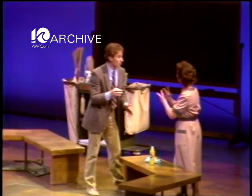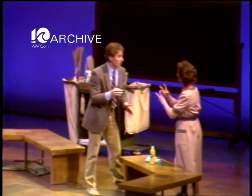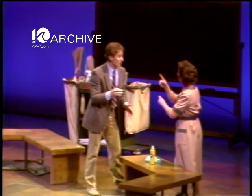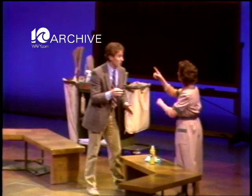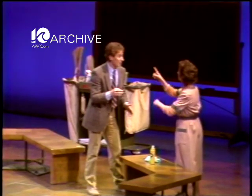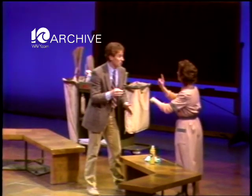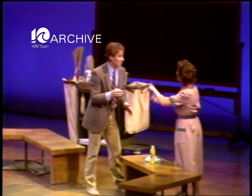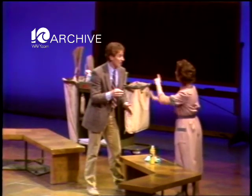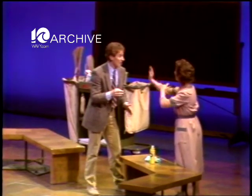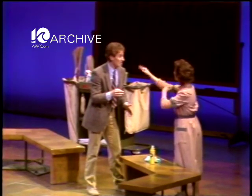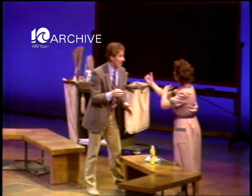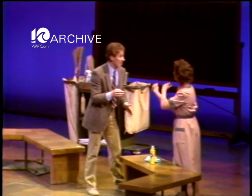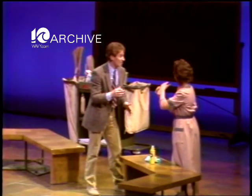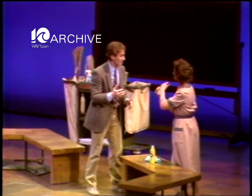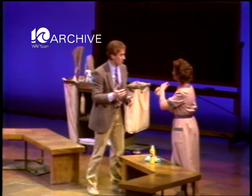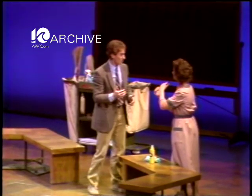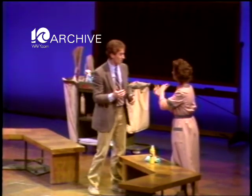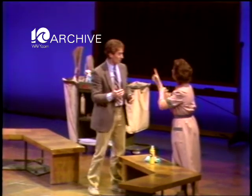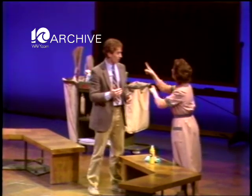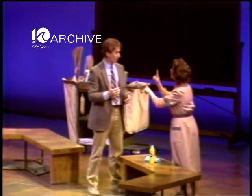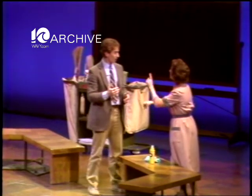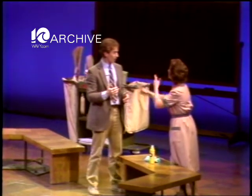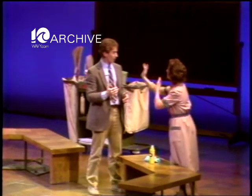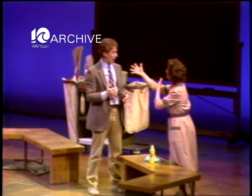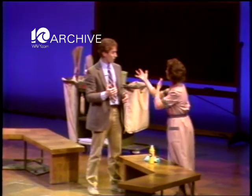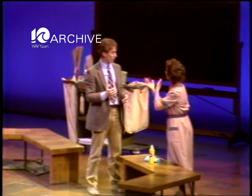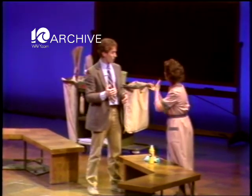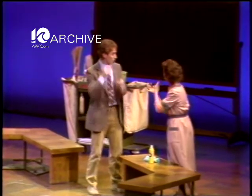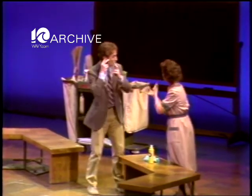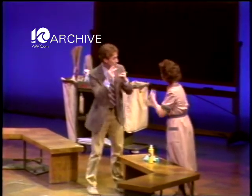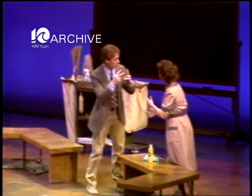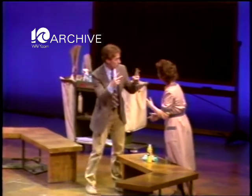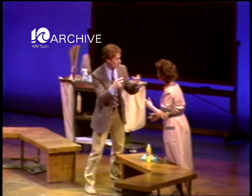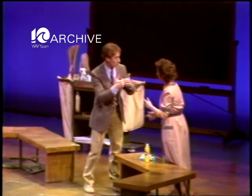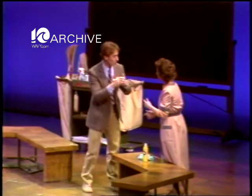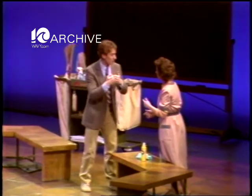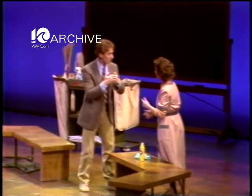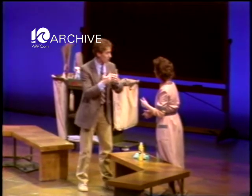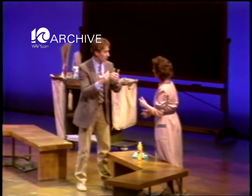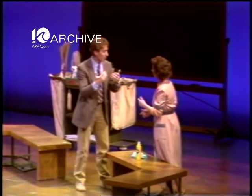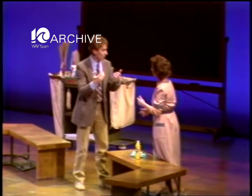You live in a place I can't enter. Out of reach sounds very romantic.